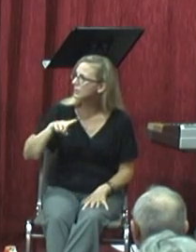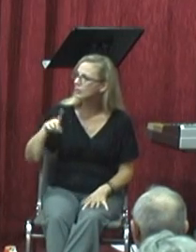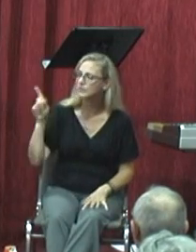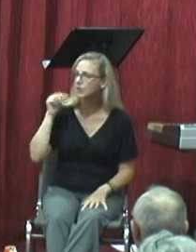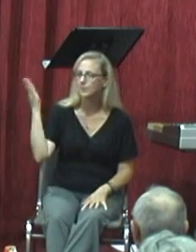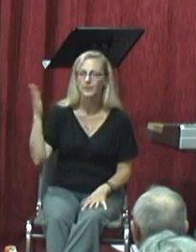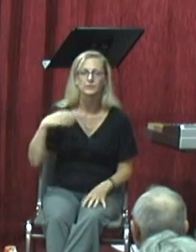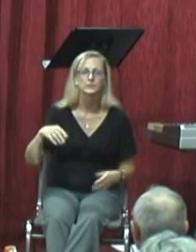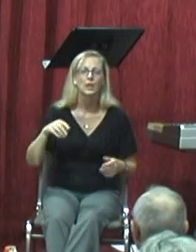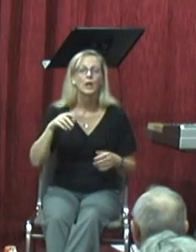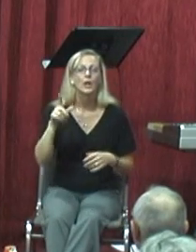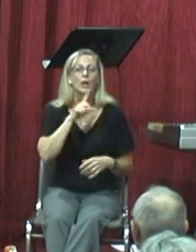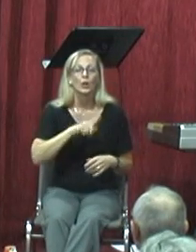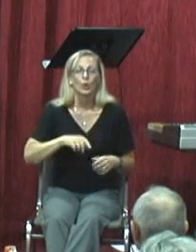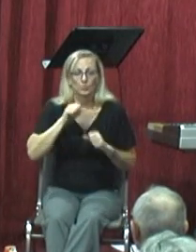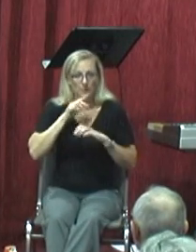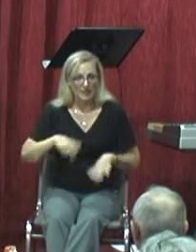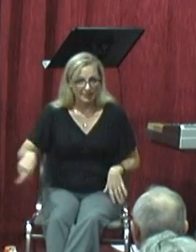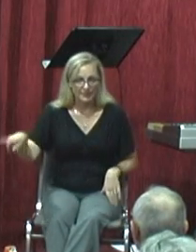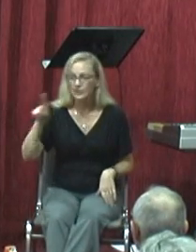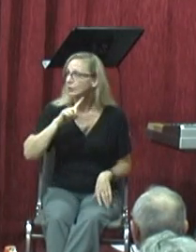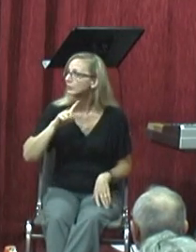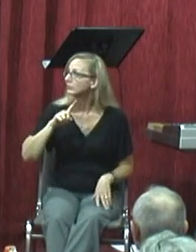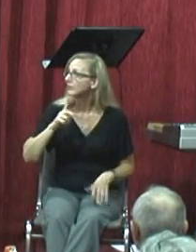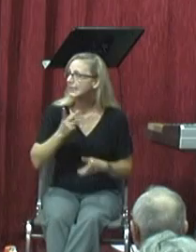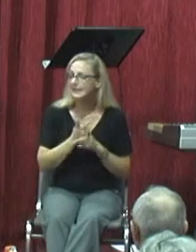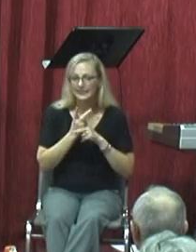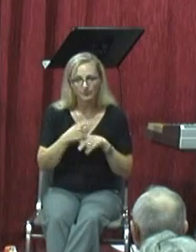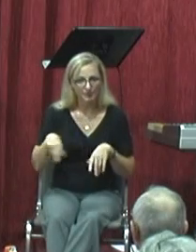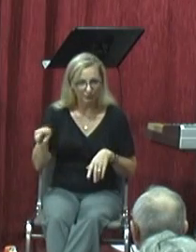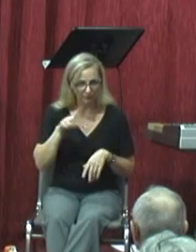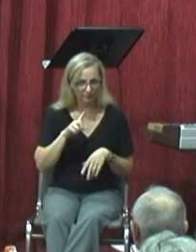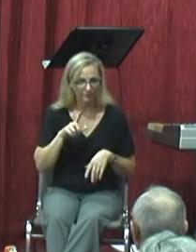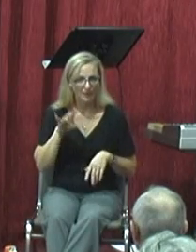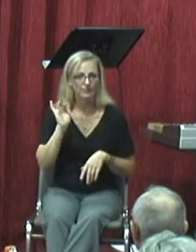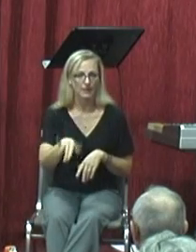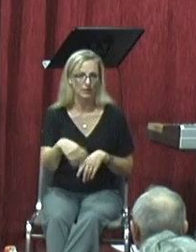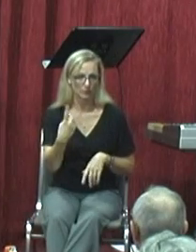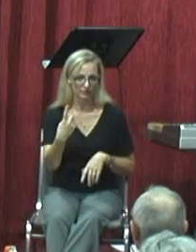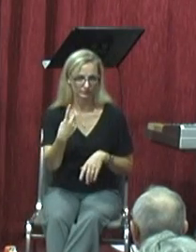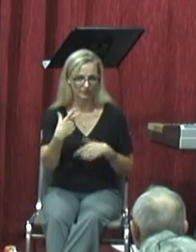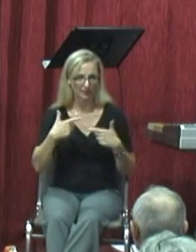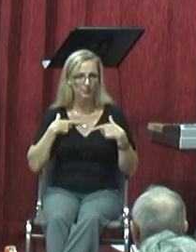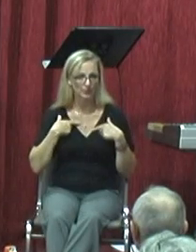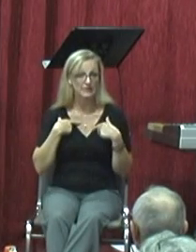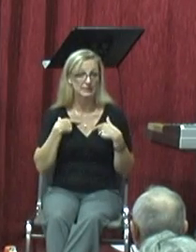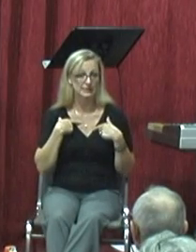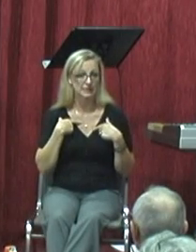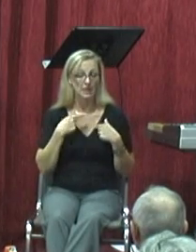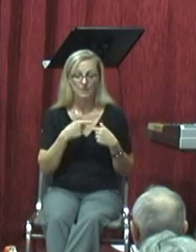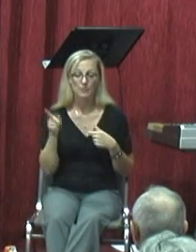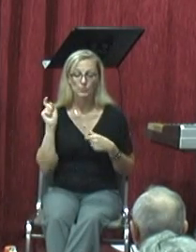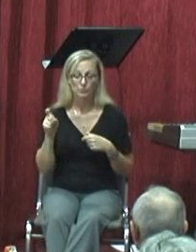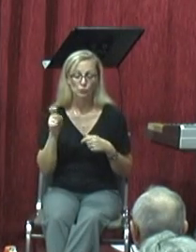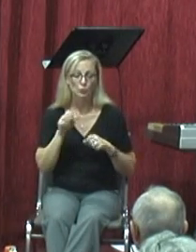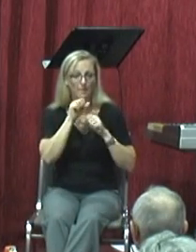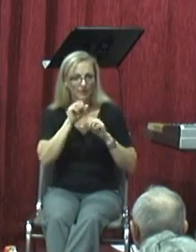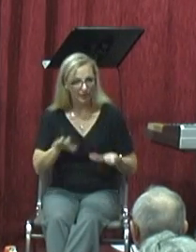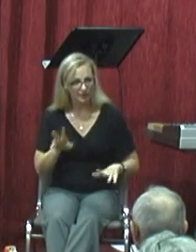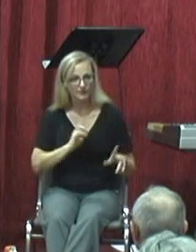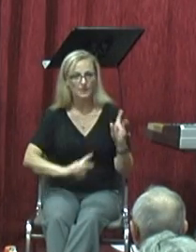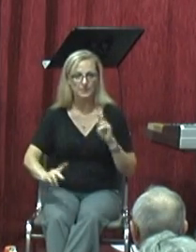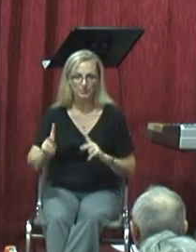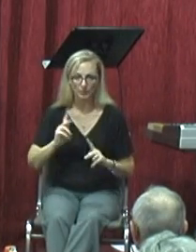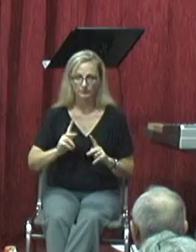were to bless the people. And we still recite that. We'll be doing it later today. Every Shabbat, the Kohanim were to bless the people. Some